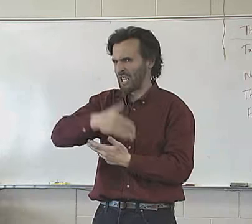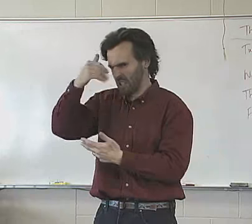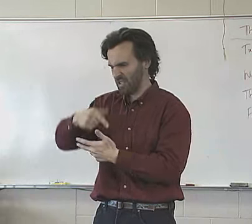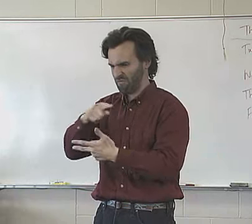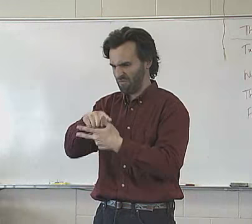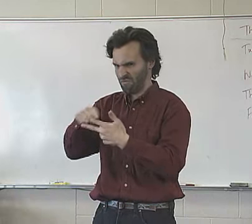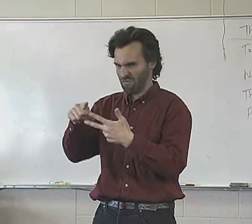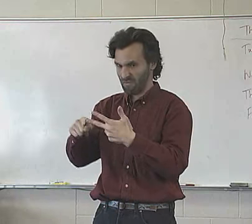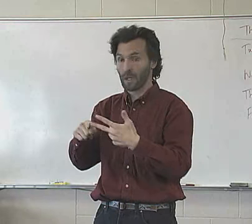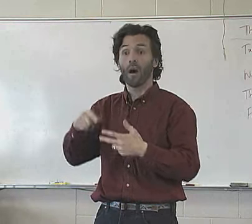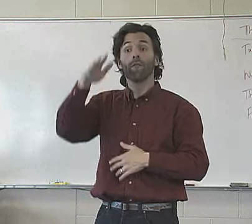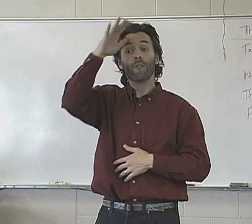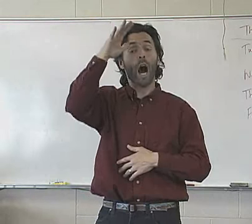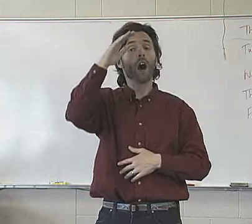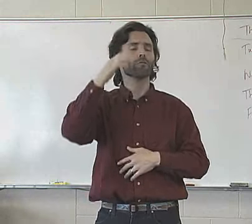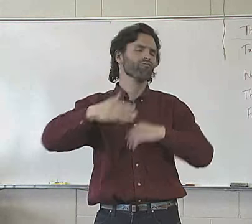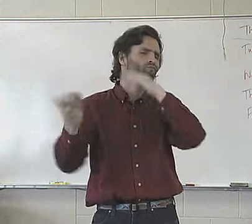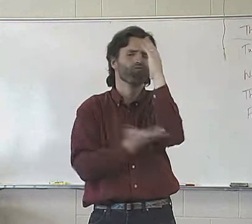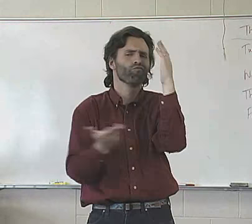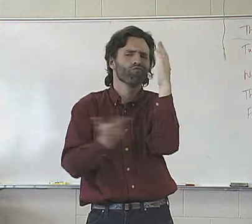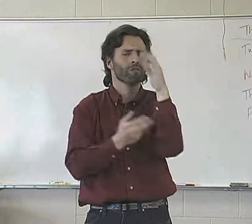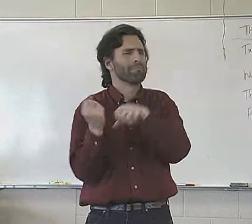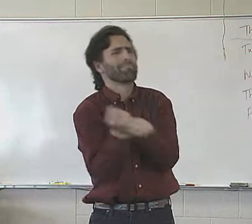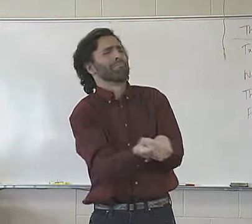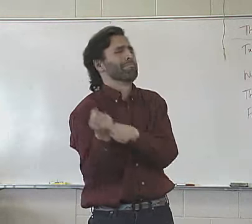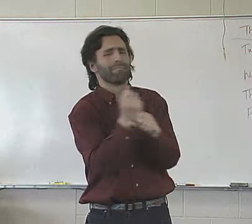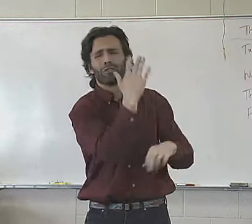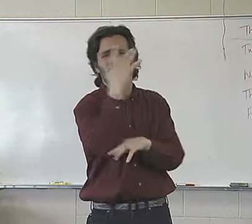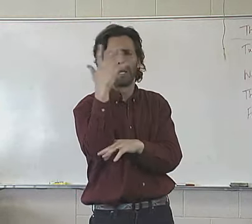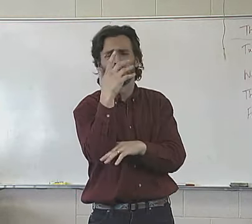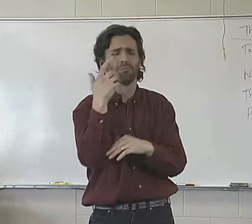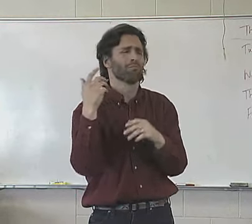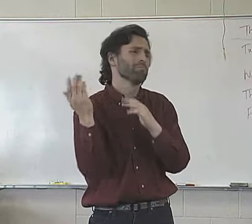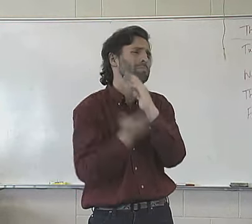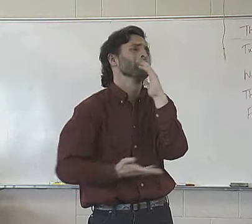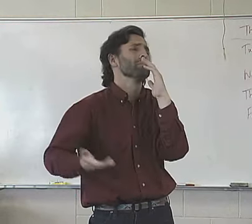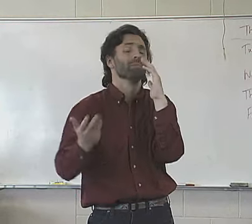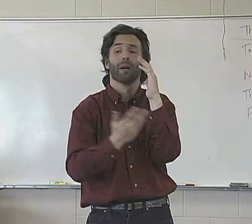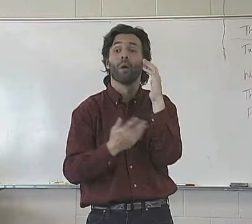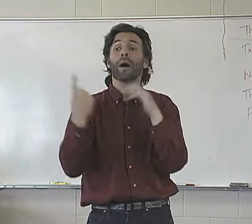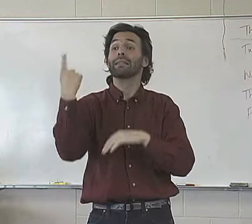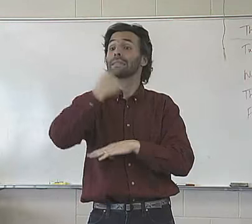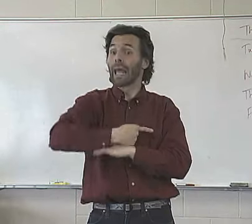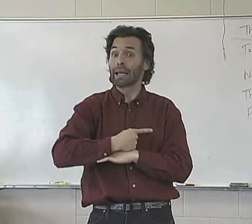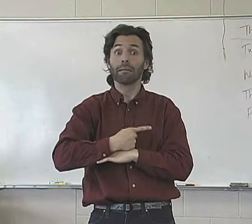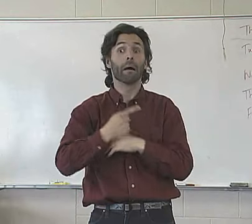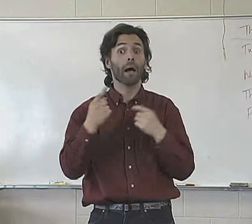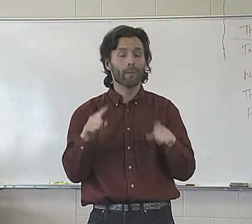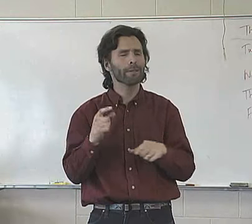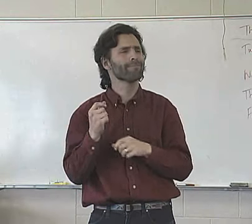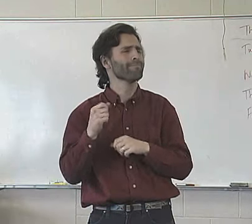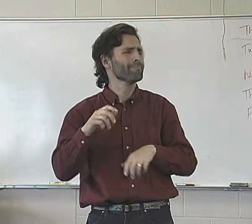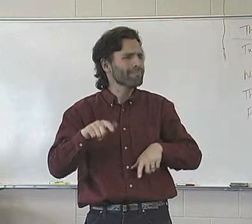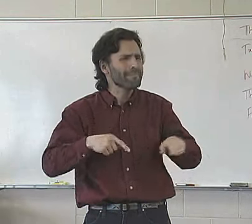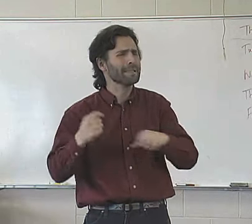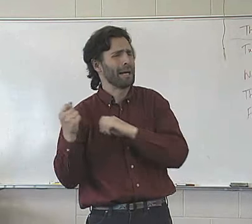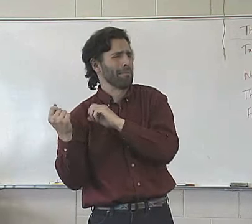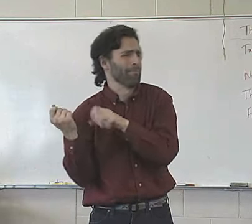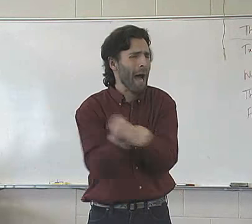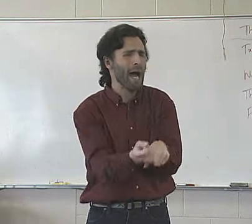great job cutting down all these huge trees around his property. But one day when he was out in the woods, he was going at it so vigorously, he